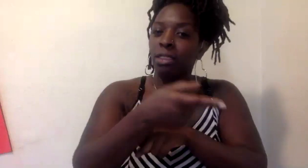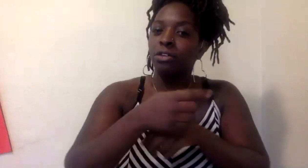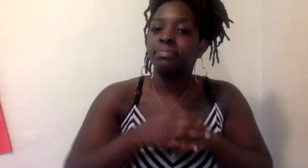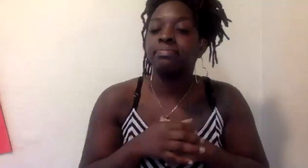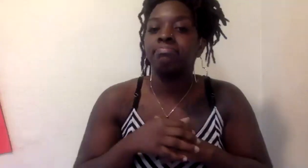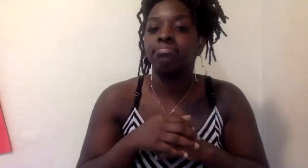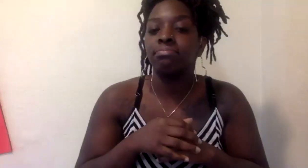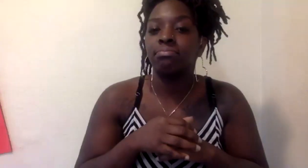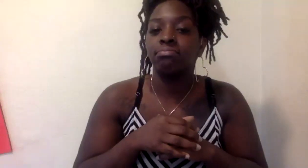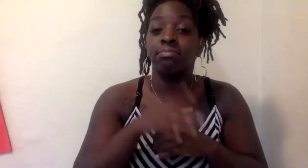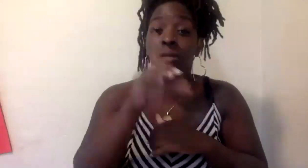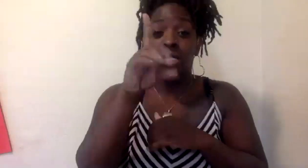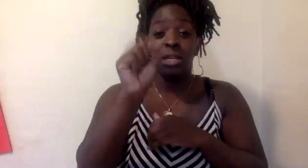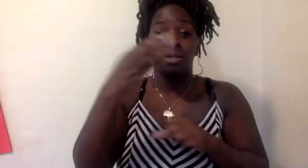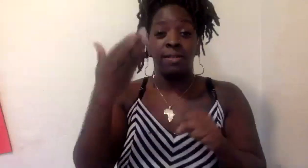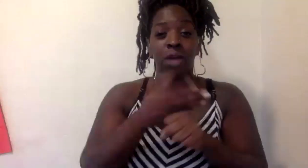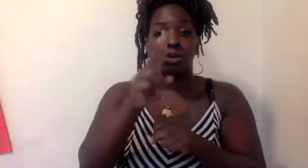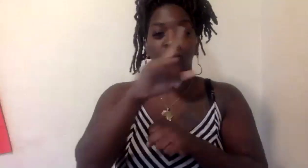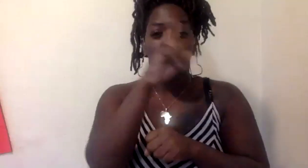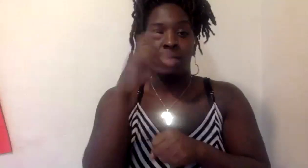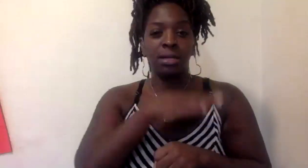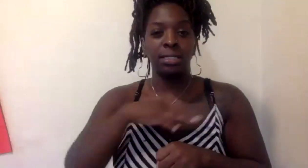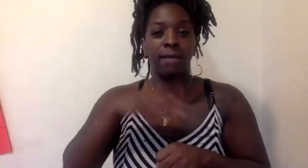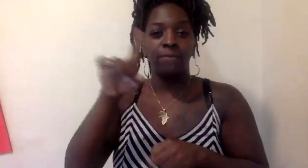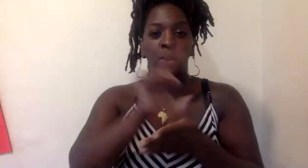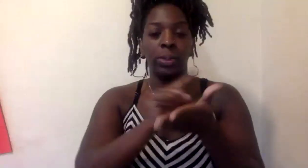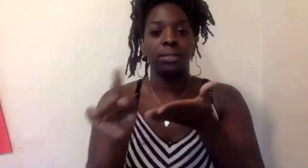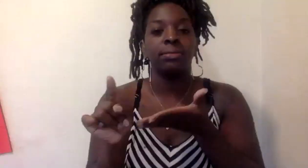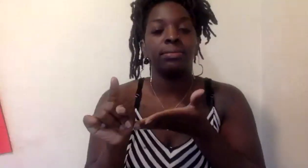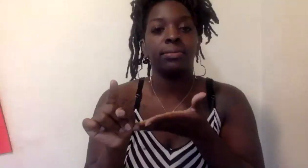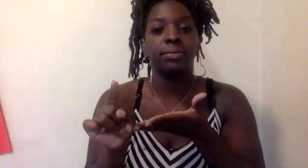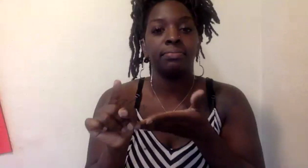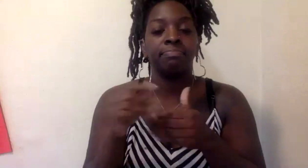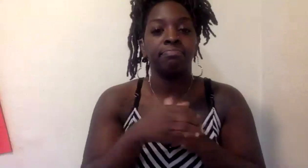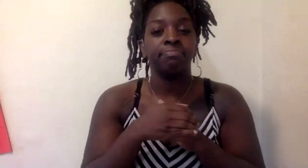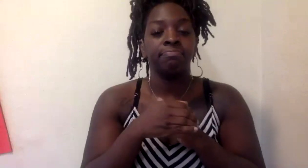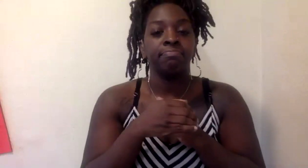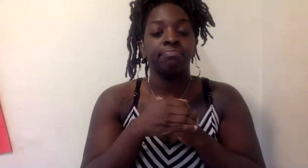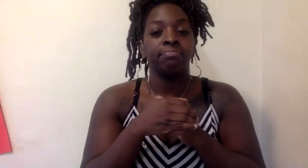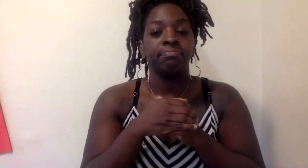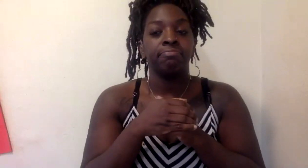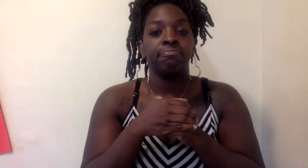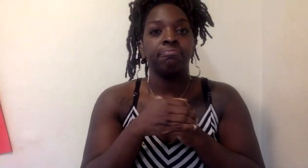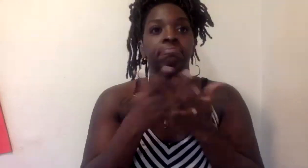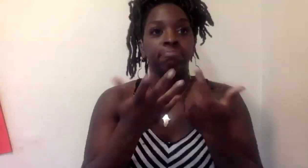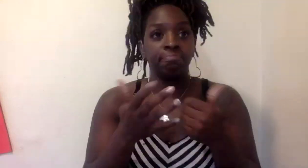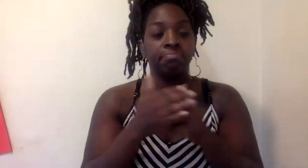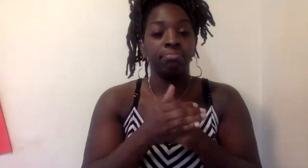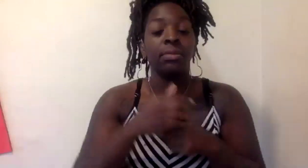And there were only 3 Black staff when I was working there. And they fired 2 of us this week.